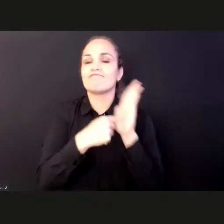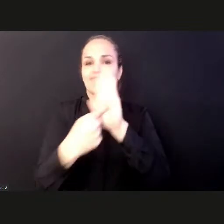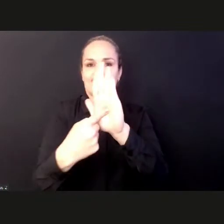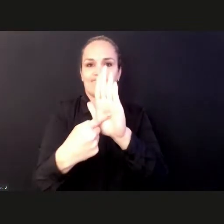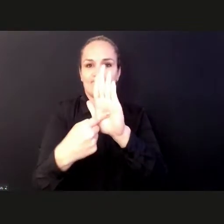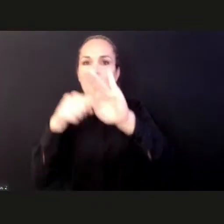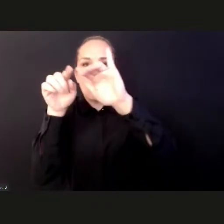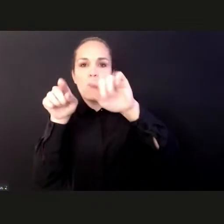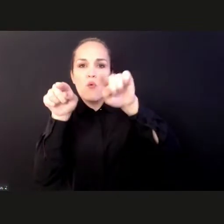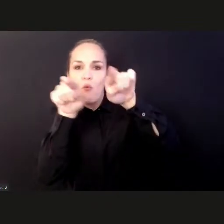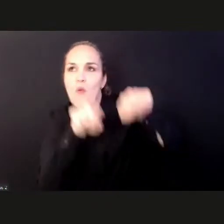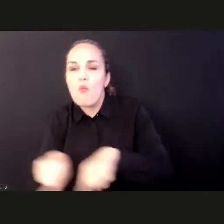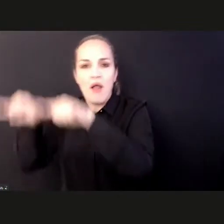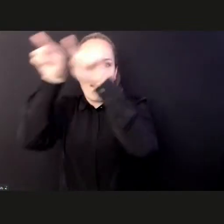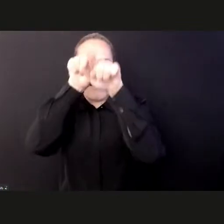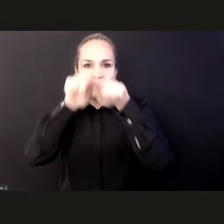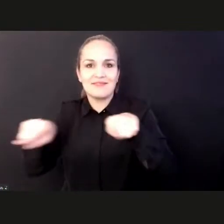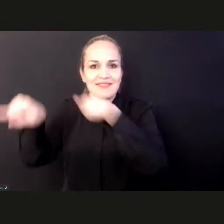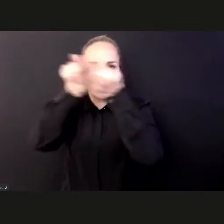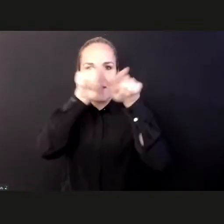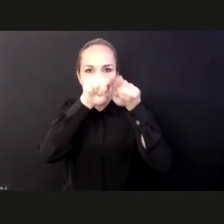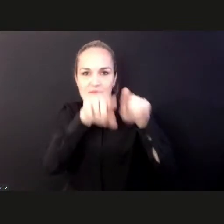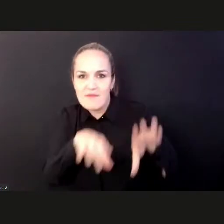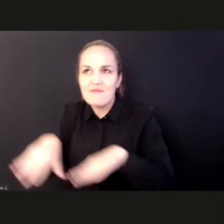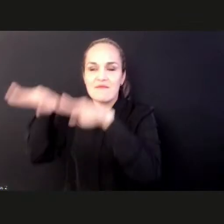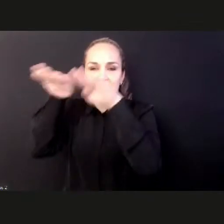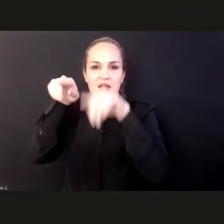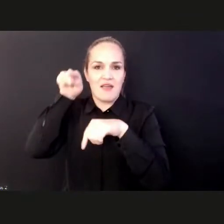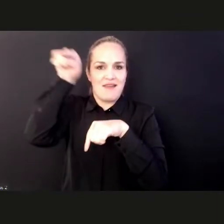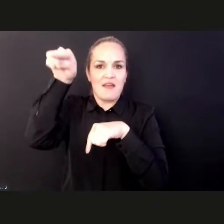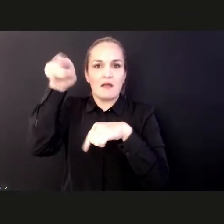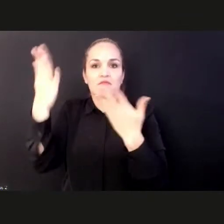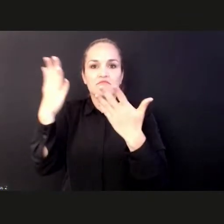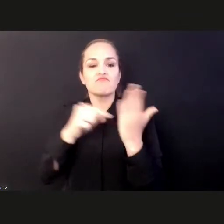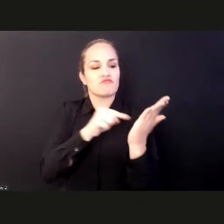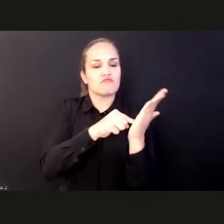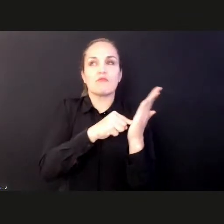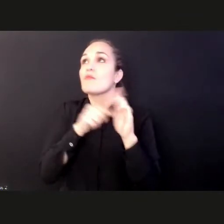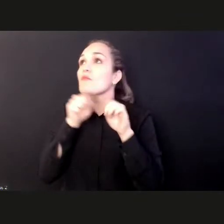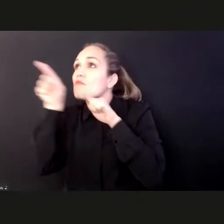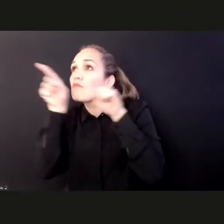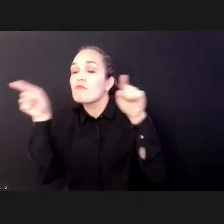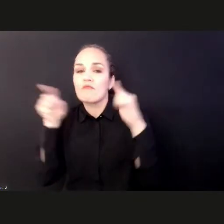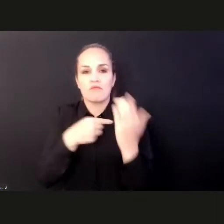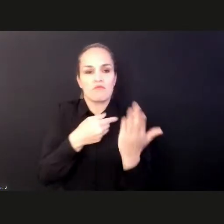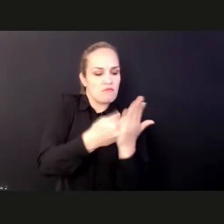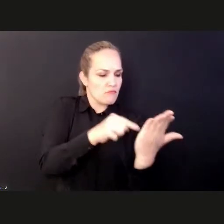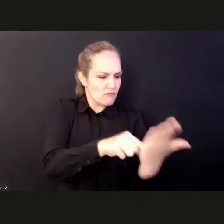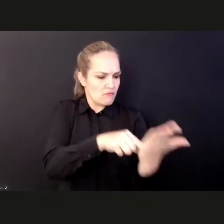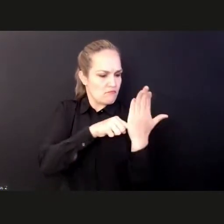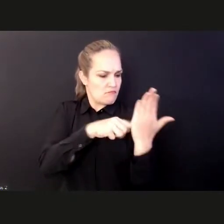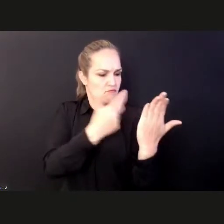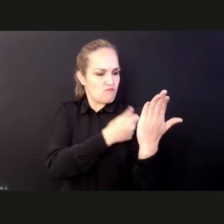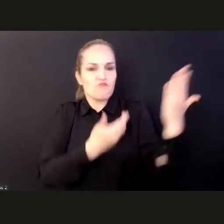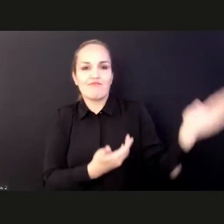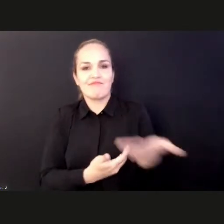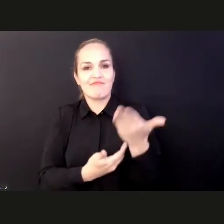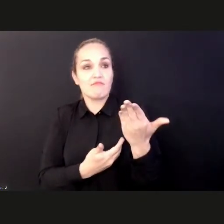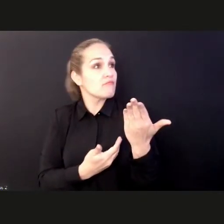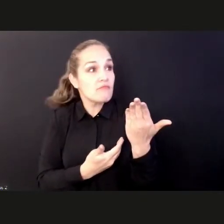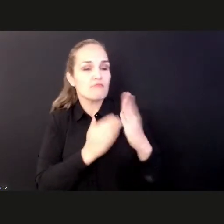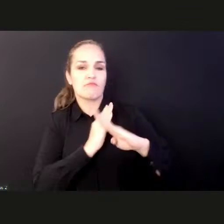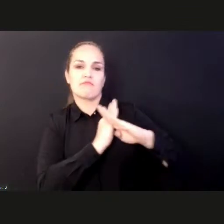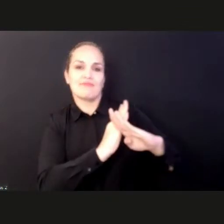support scheme for workers. The scheme paid furloughed workers 80% of their pre-pandemic earnings, up to a maximum